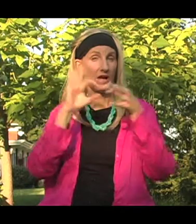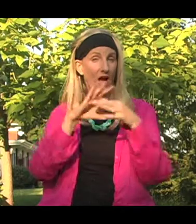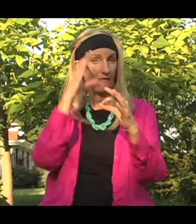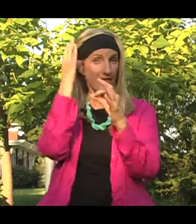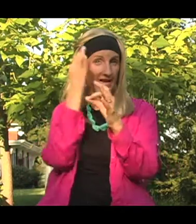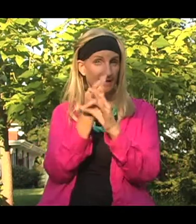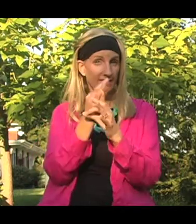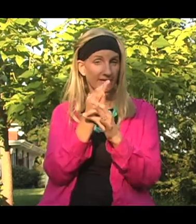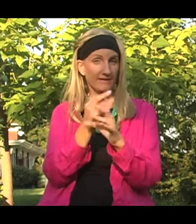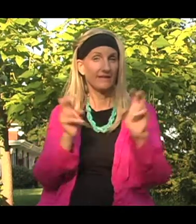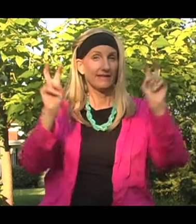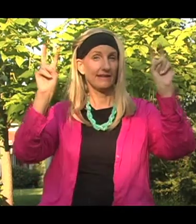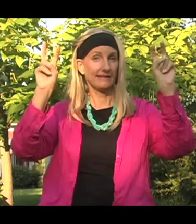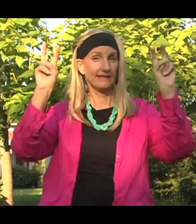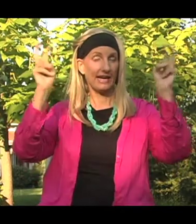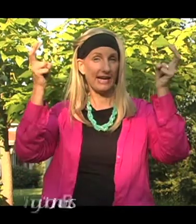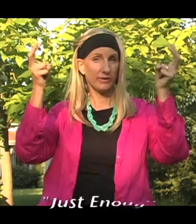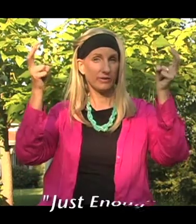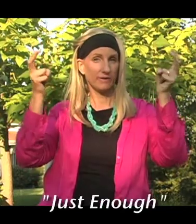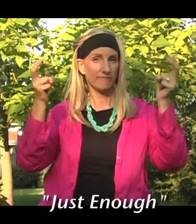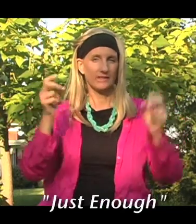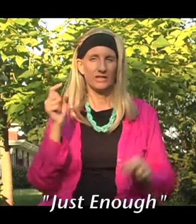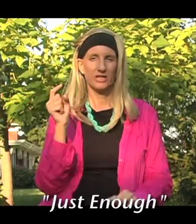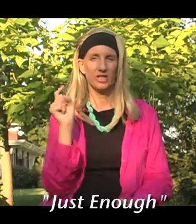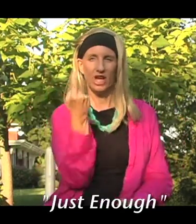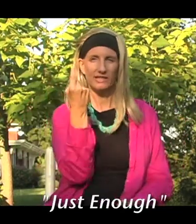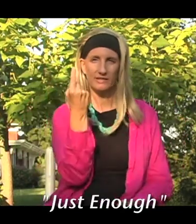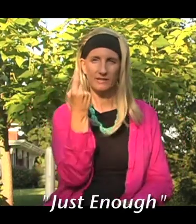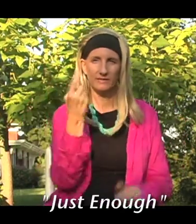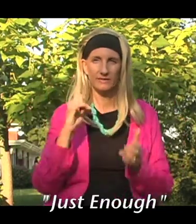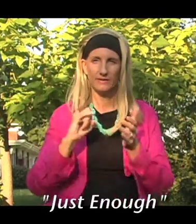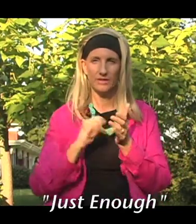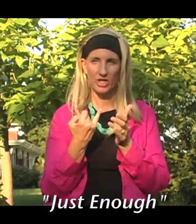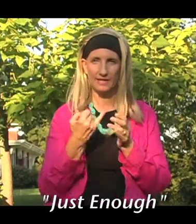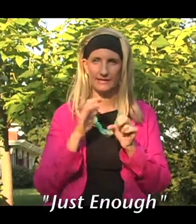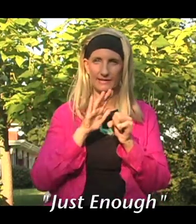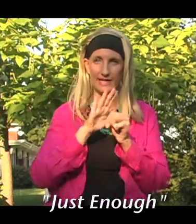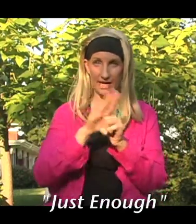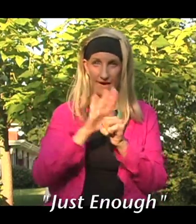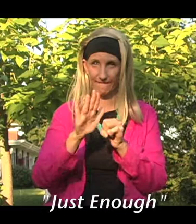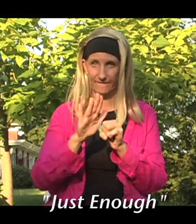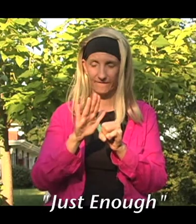of faith is entitled Just Enough.